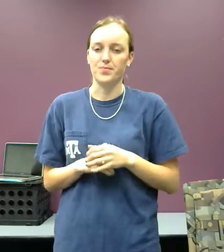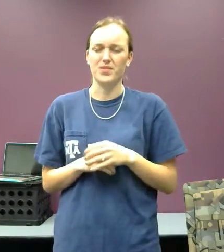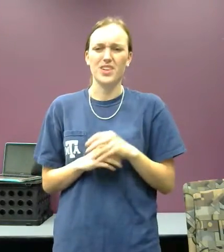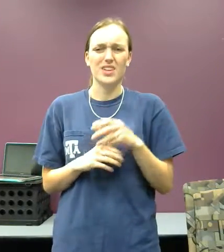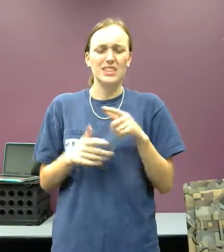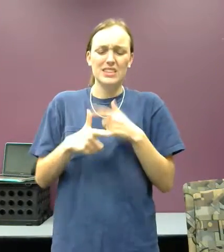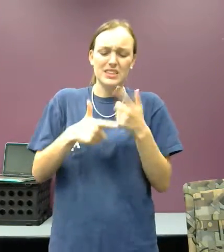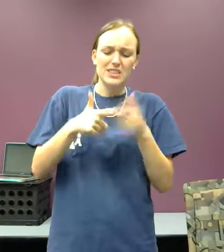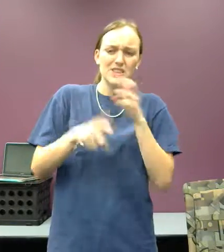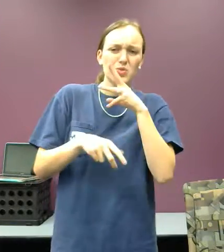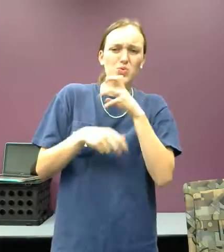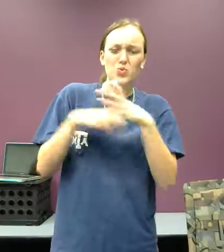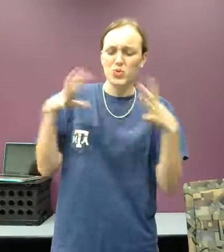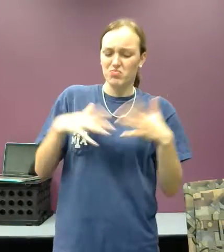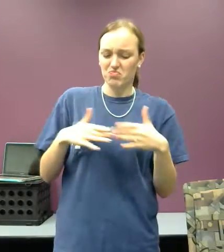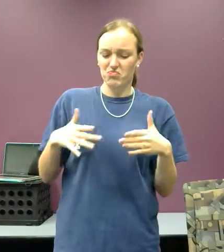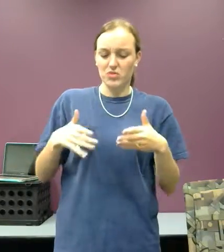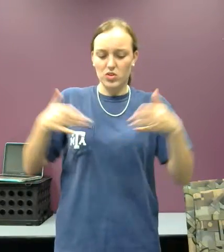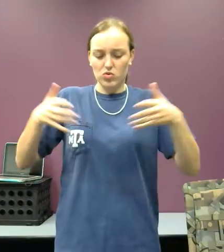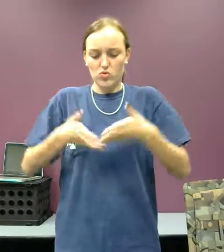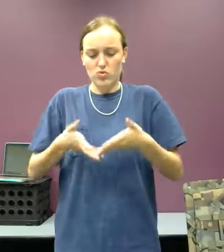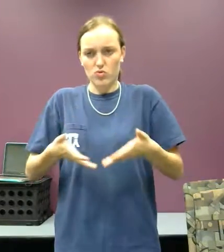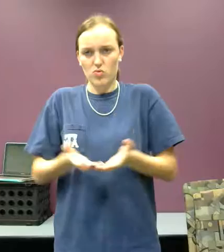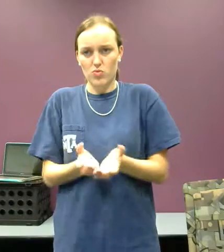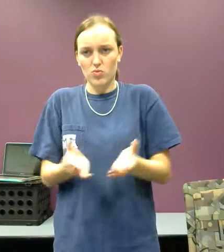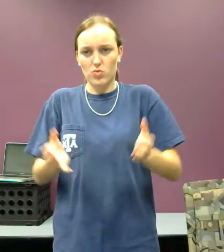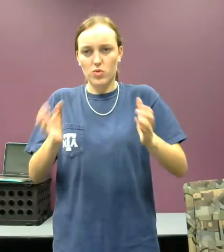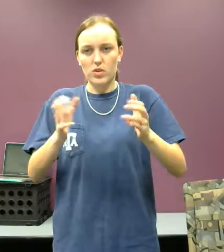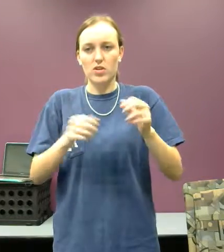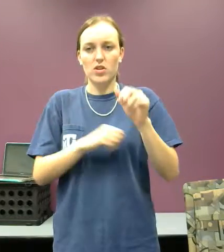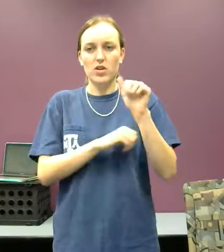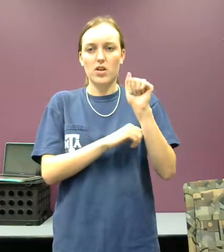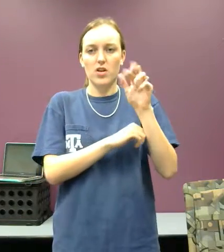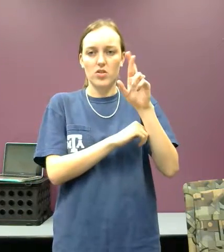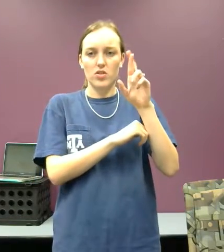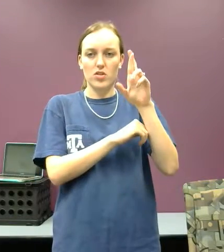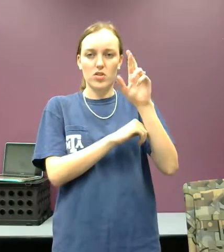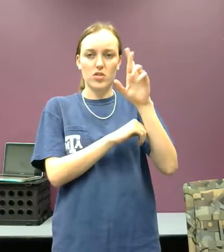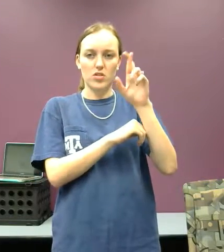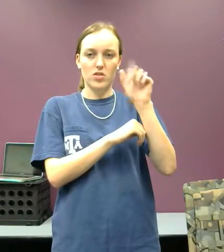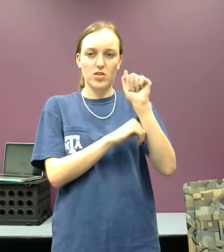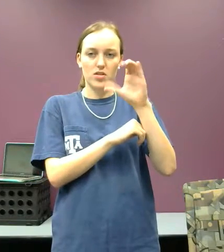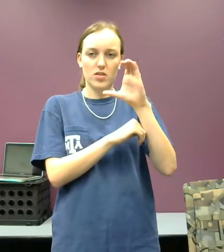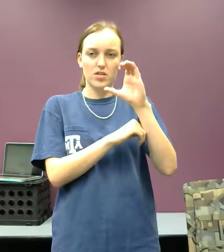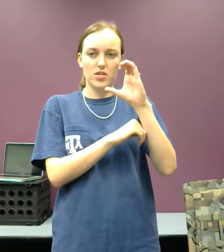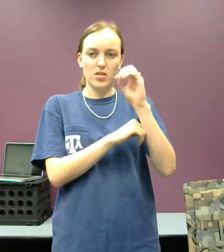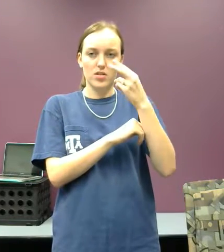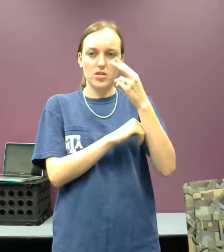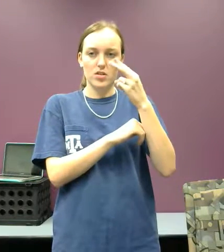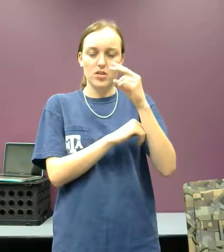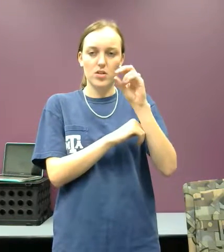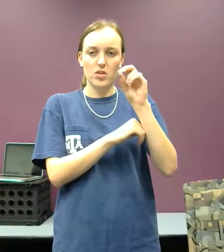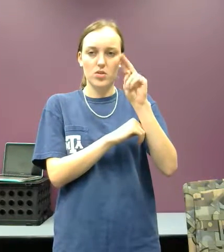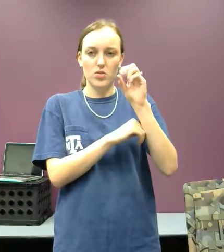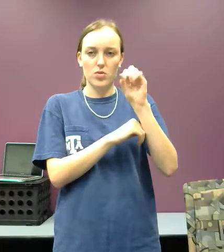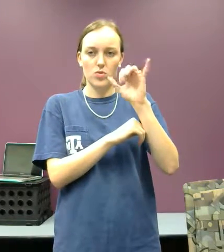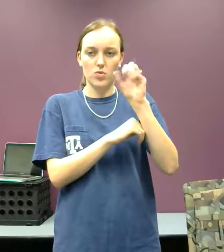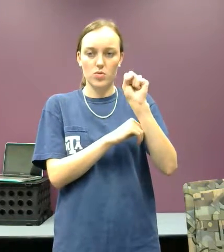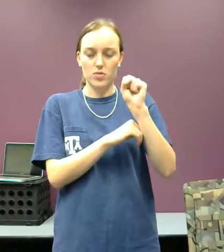Venus appears to be carved into the ground. Arachnoids, huge cracks that resemble spider webs, can stretch hundreds of miles.